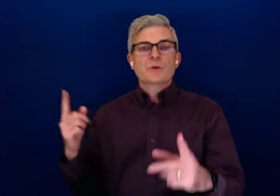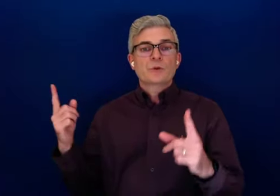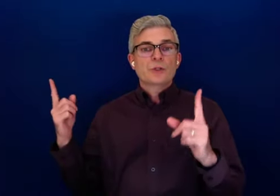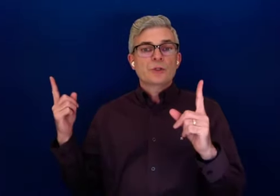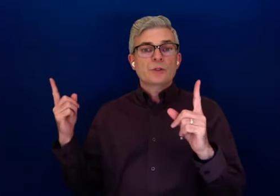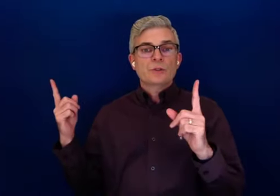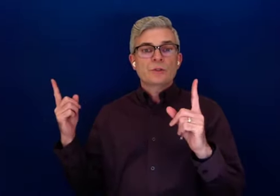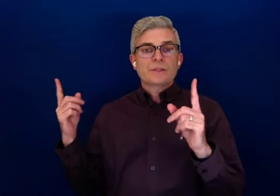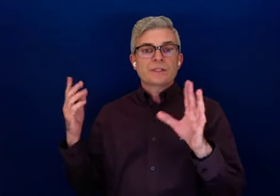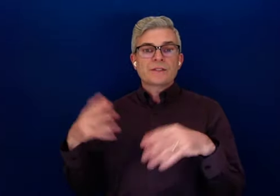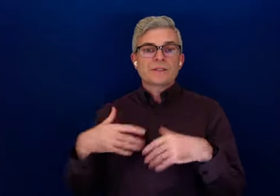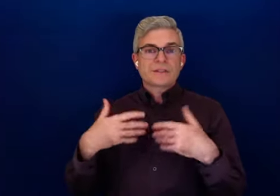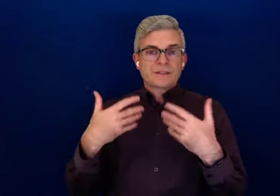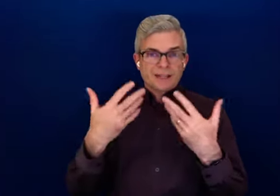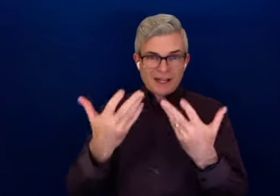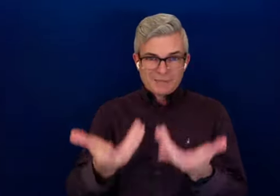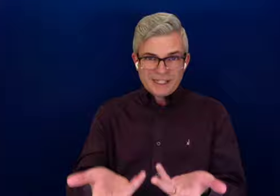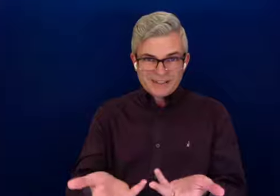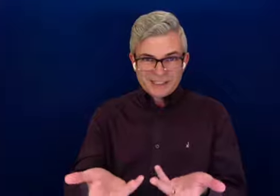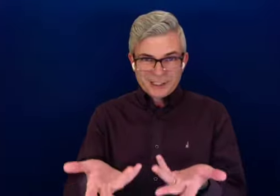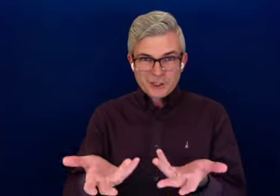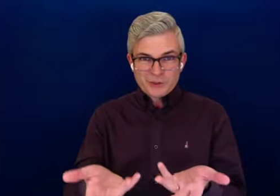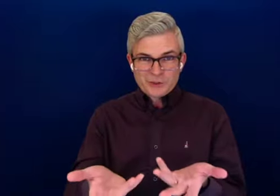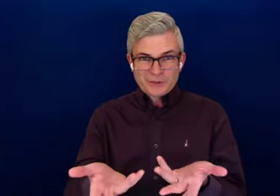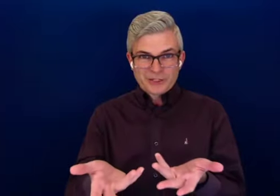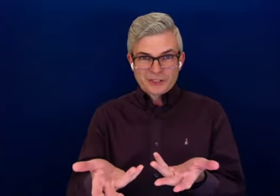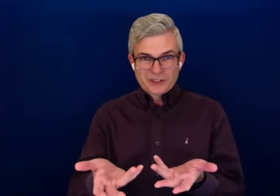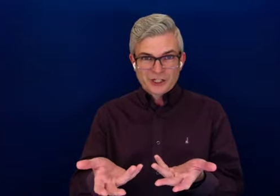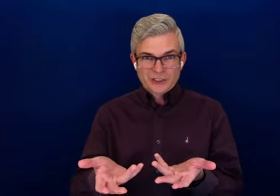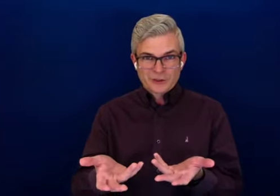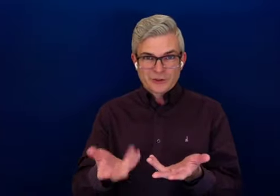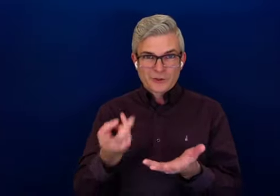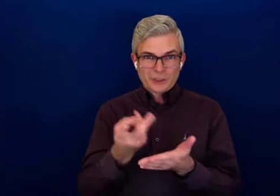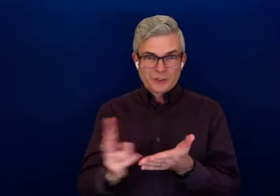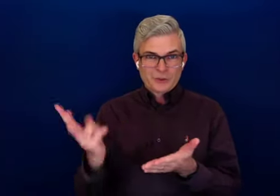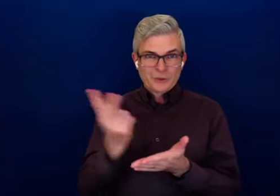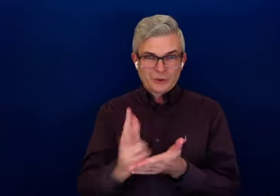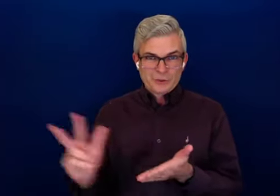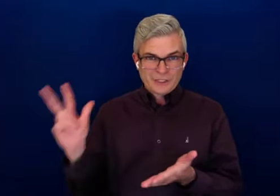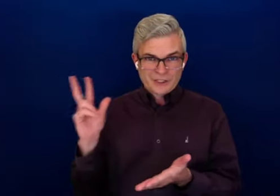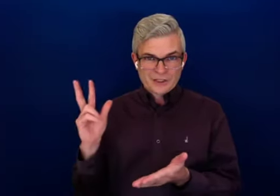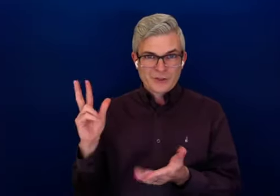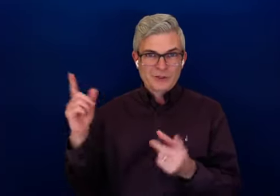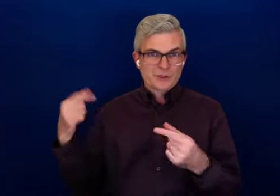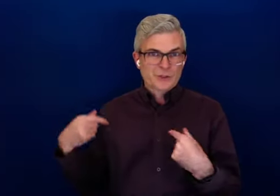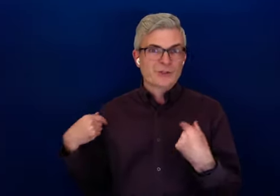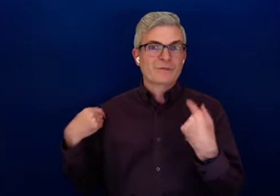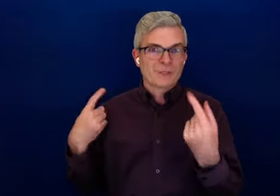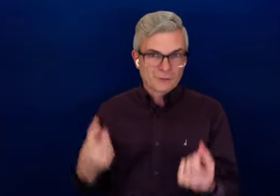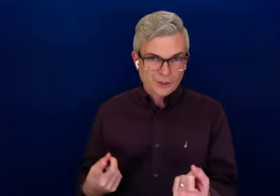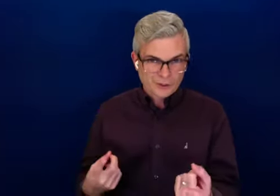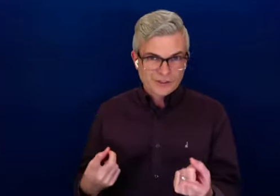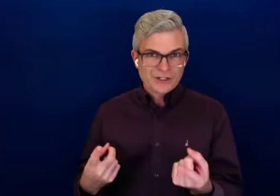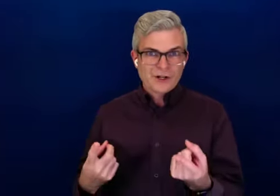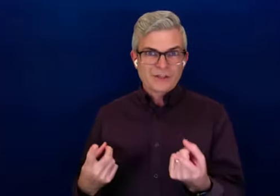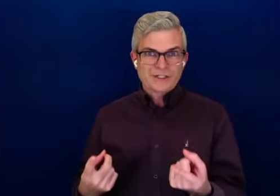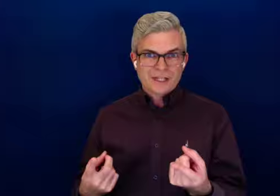So since I basically told you about this childhood story 2 or 3 weeks ago, you should have been rehearsing all this